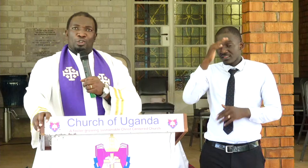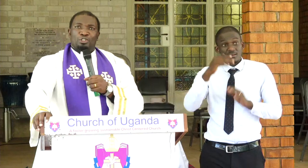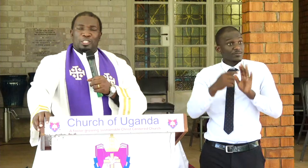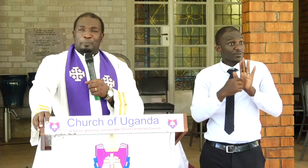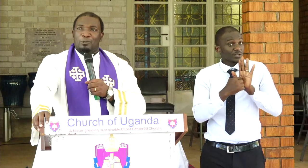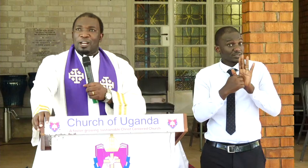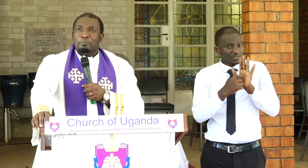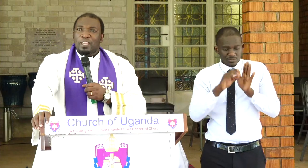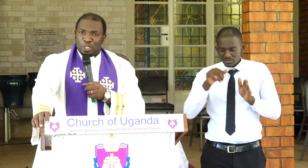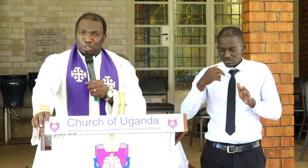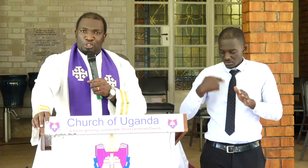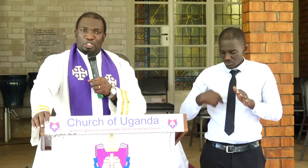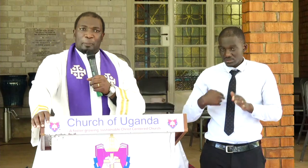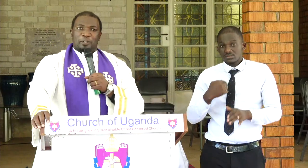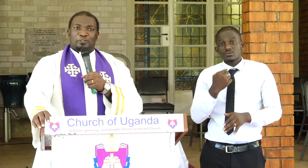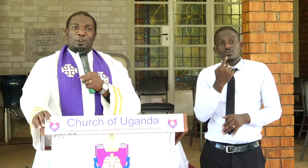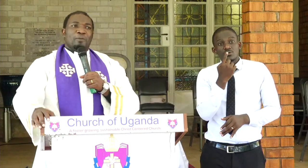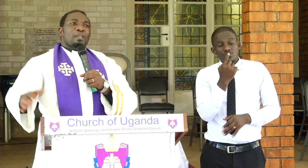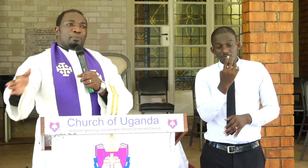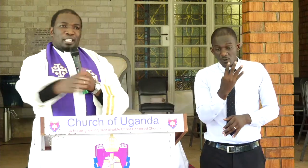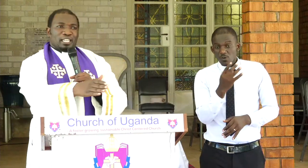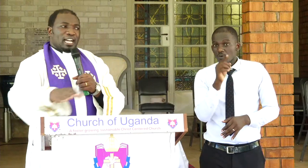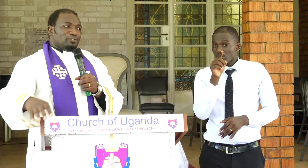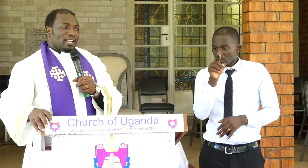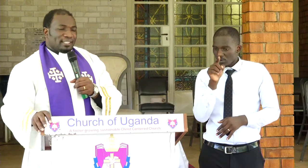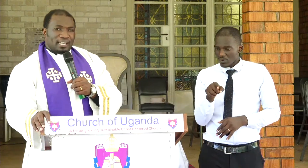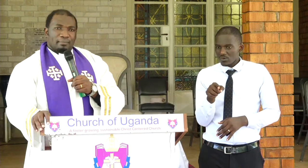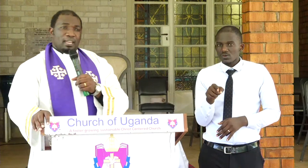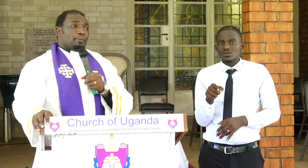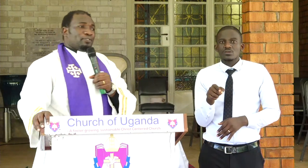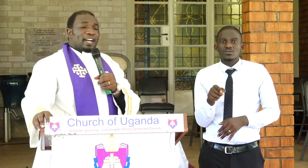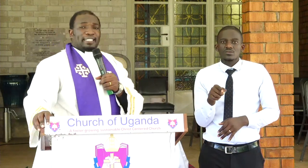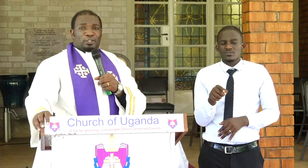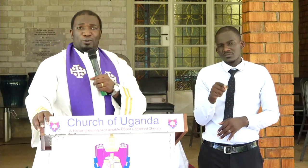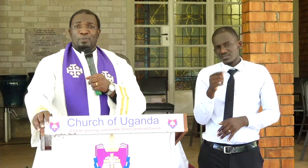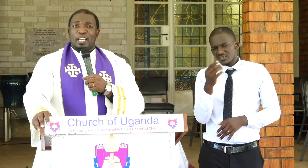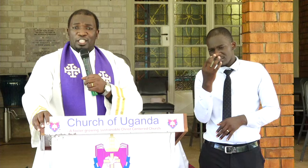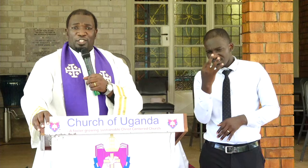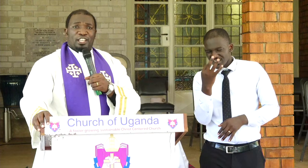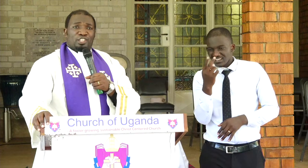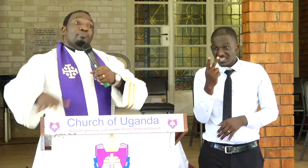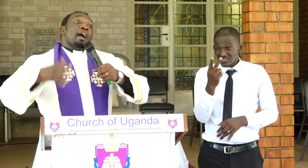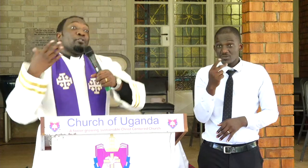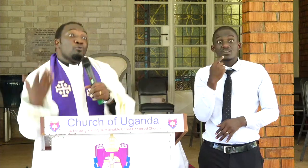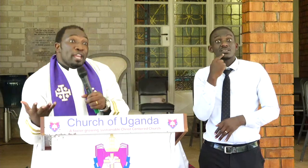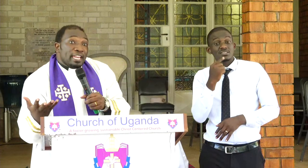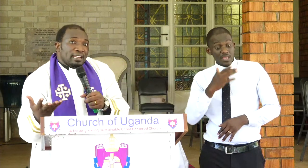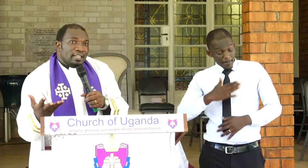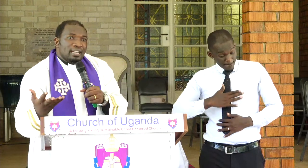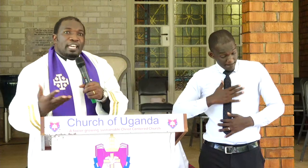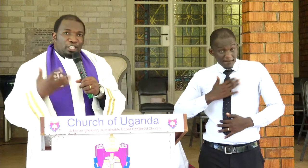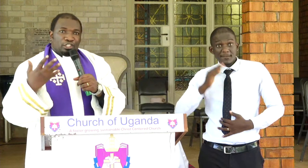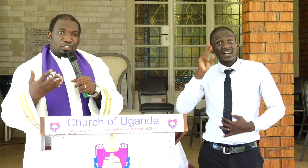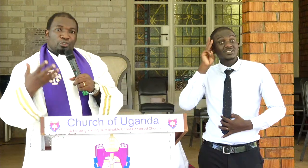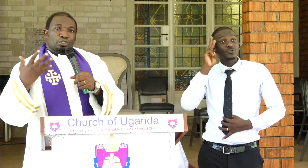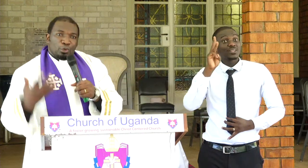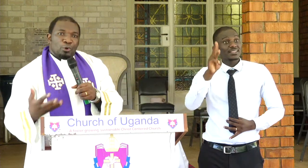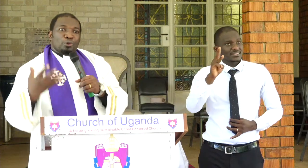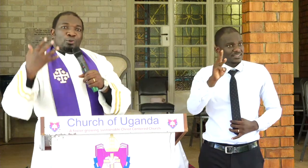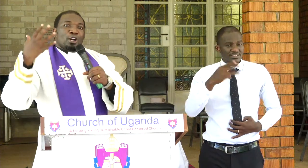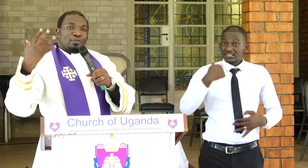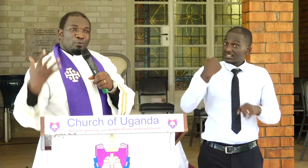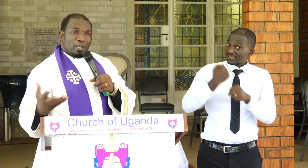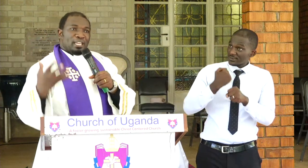example, in John chapter what? In John chapter 4, beginning at verse maybe 32, he says, my will is to